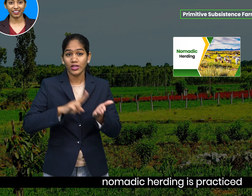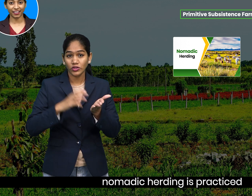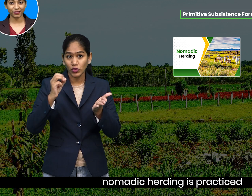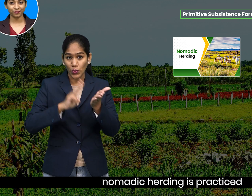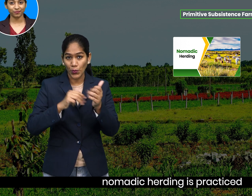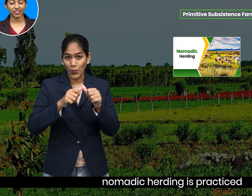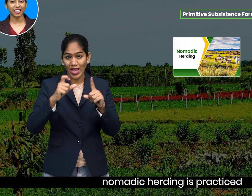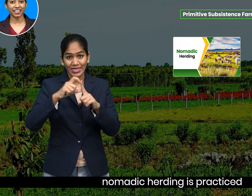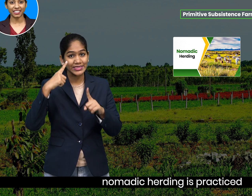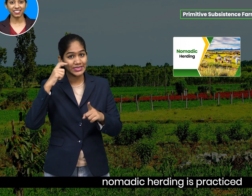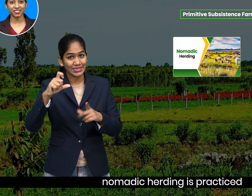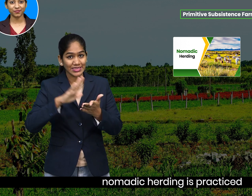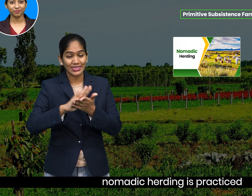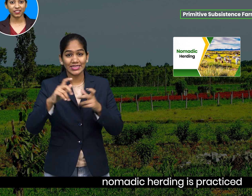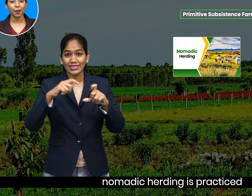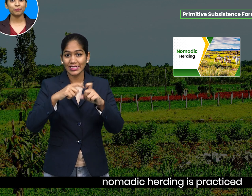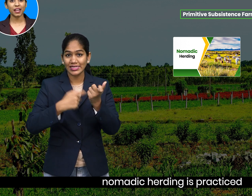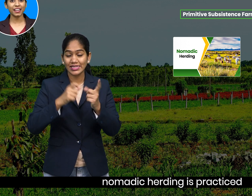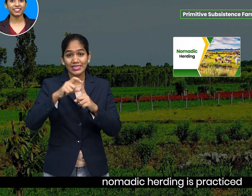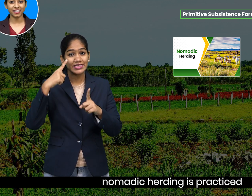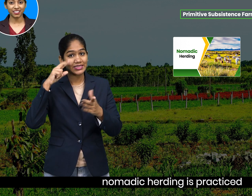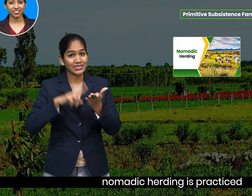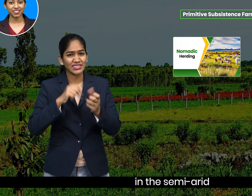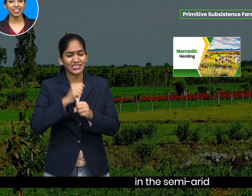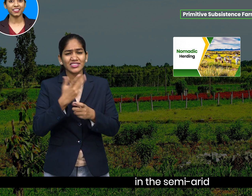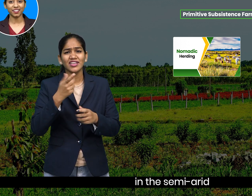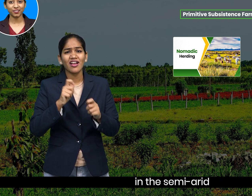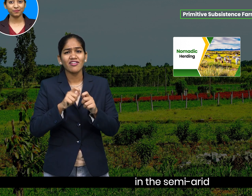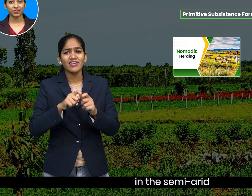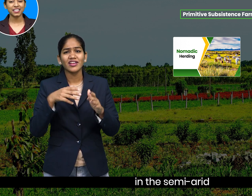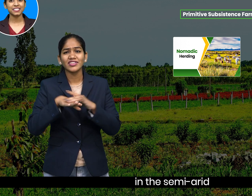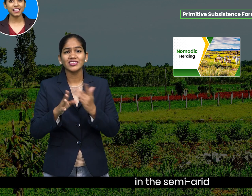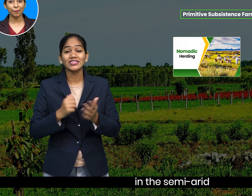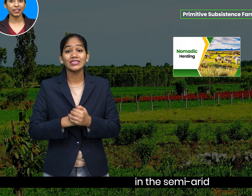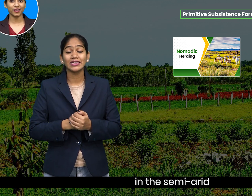Nomadic herding is practiced in the